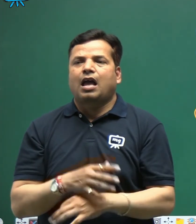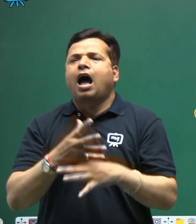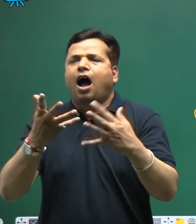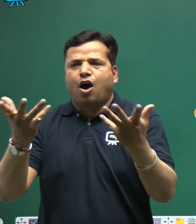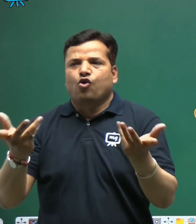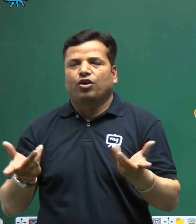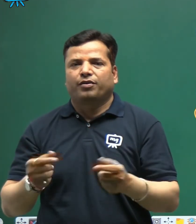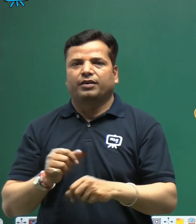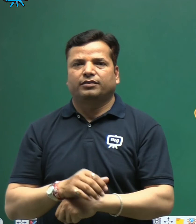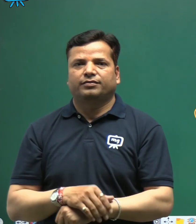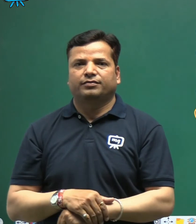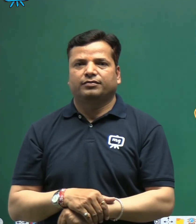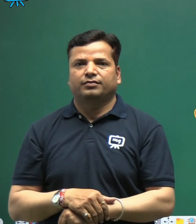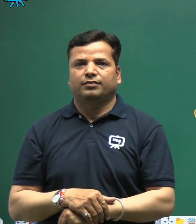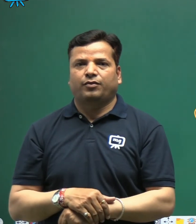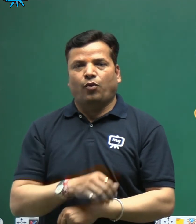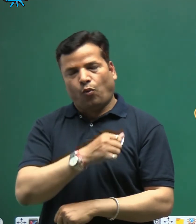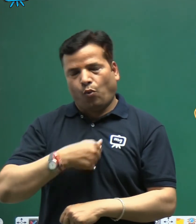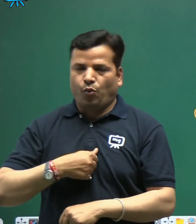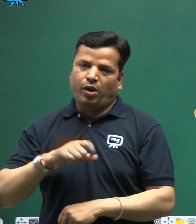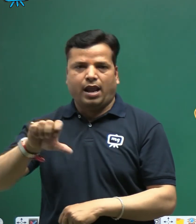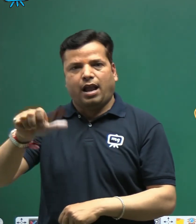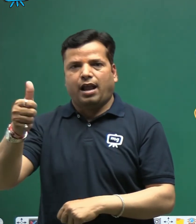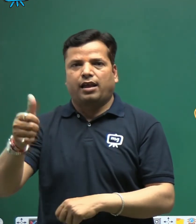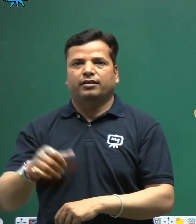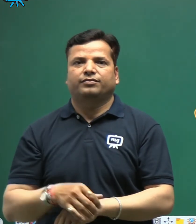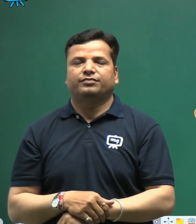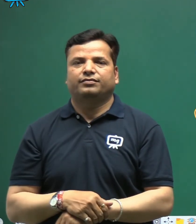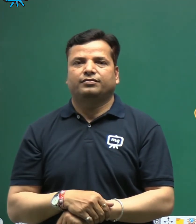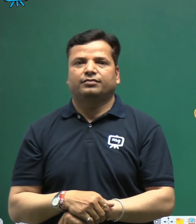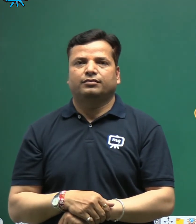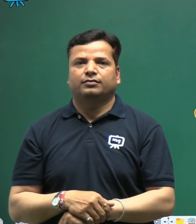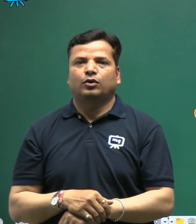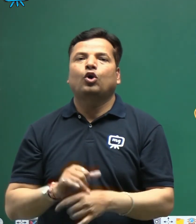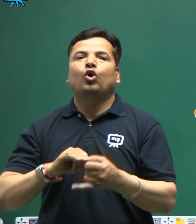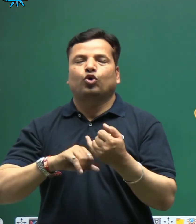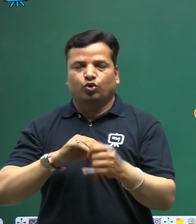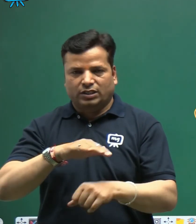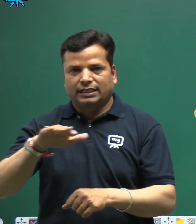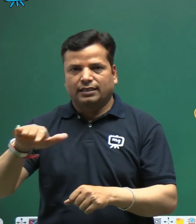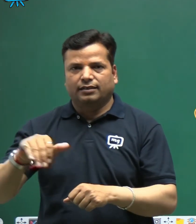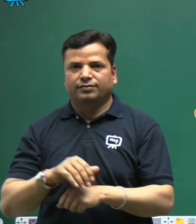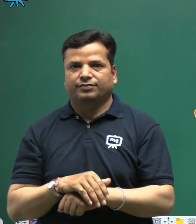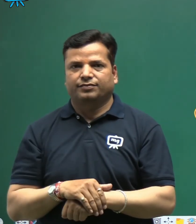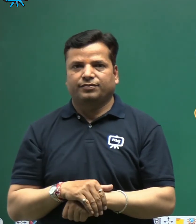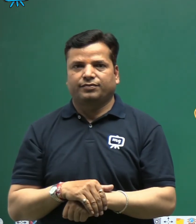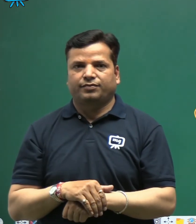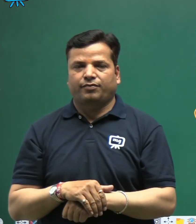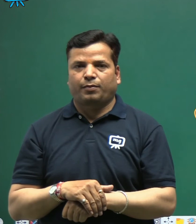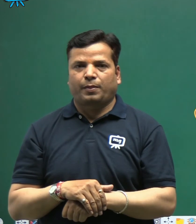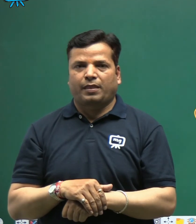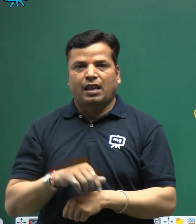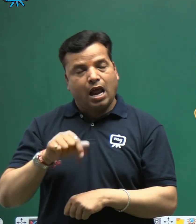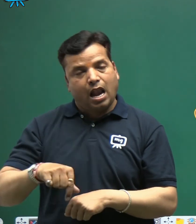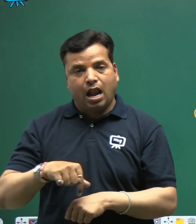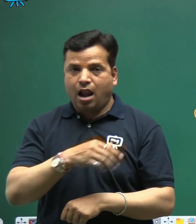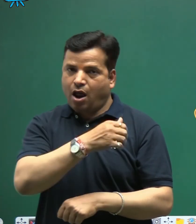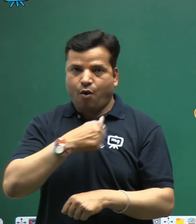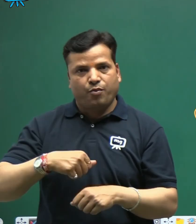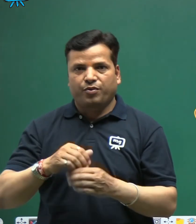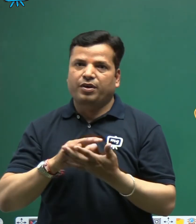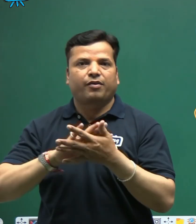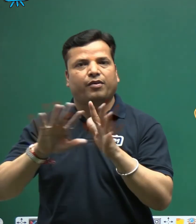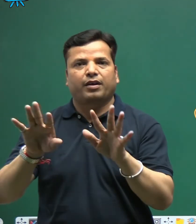however we can. So children, now we have